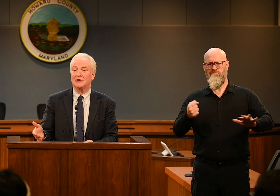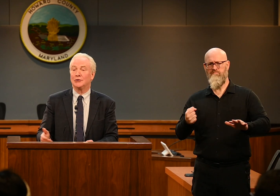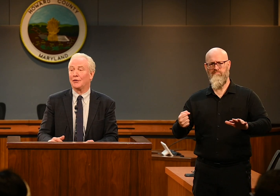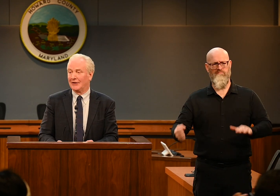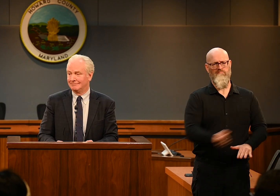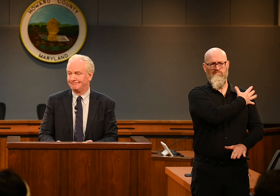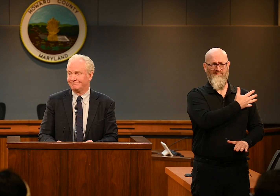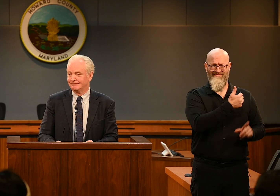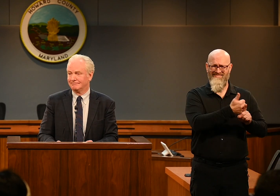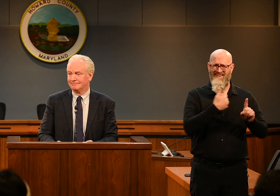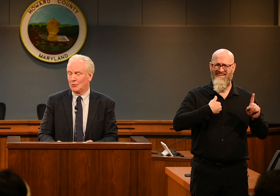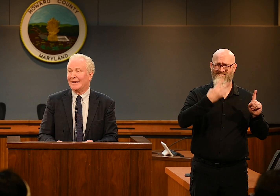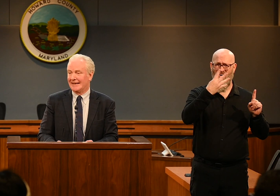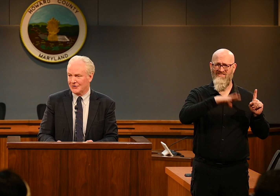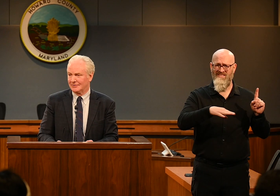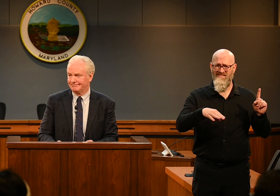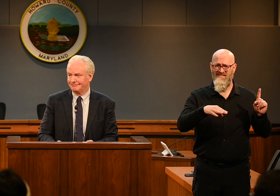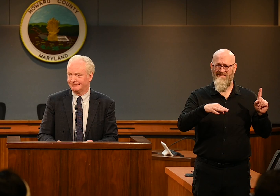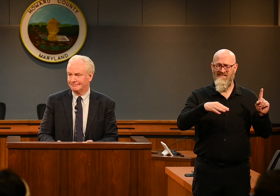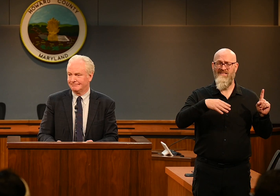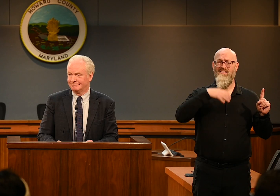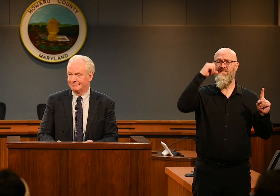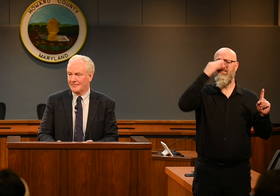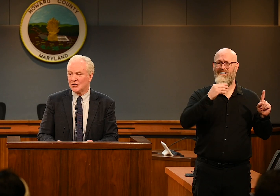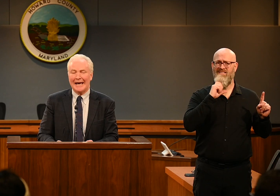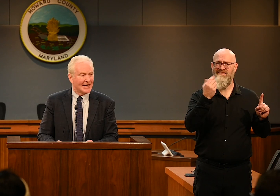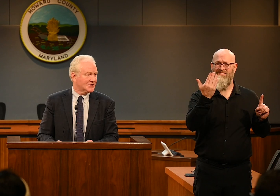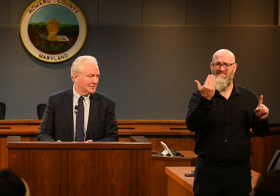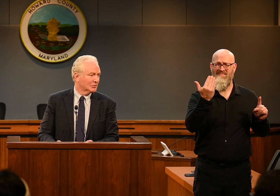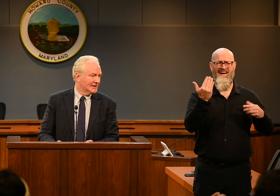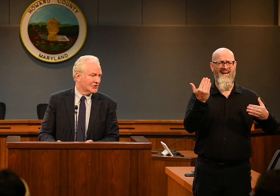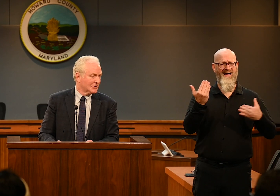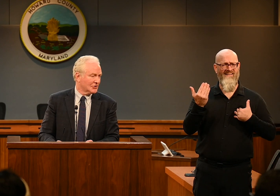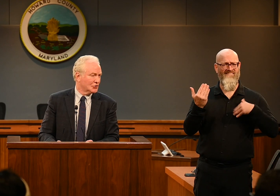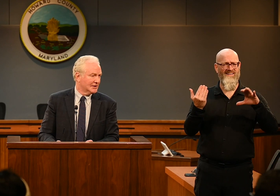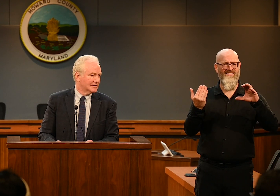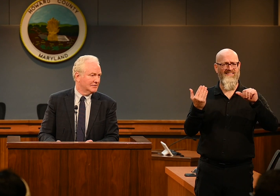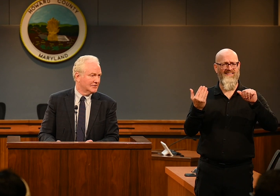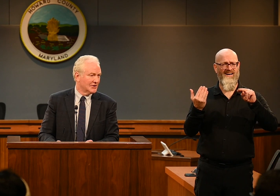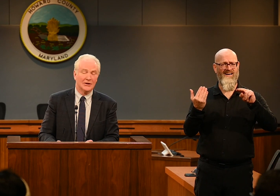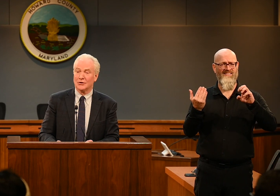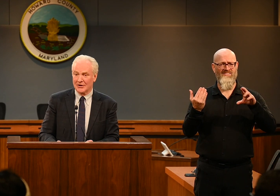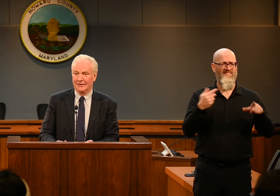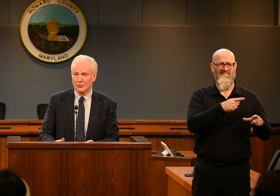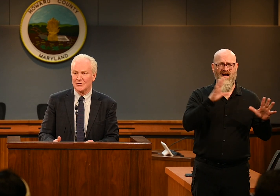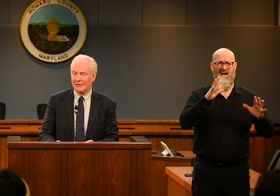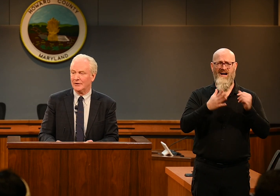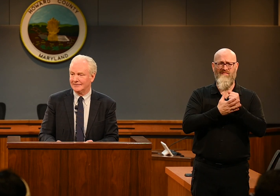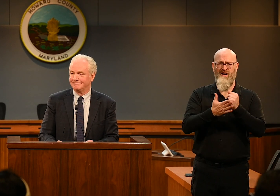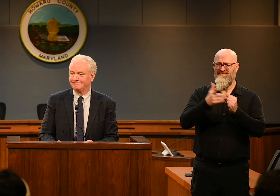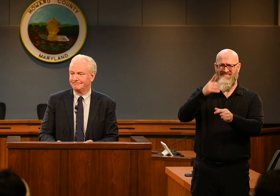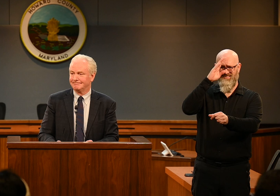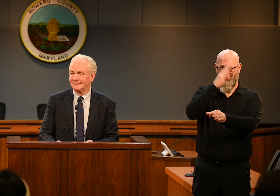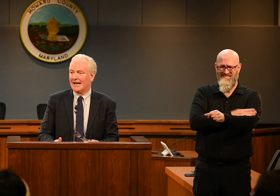including a 15-year-old son who had cancer. She asked to be released so she could see her son who was